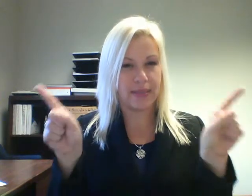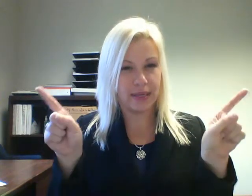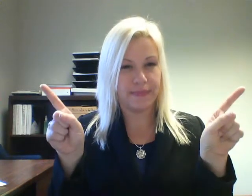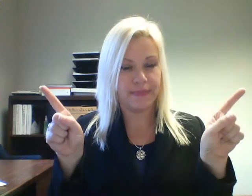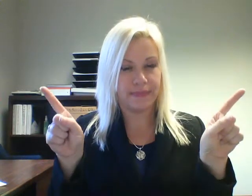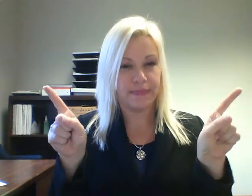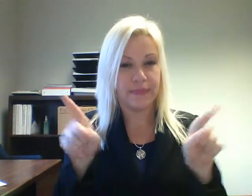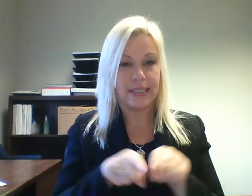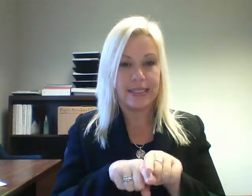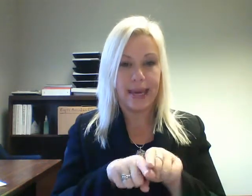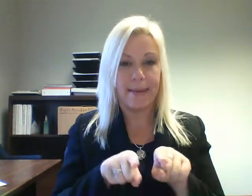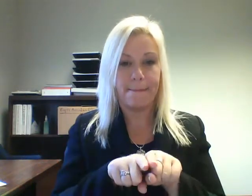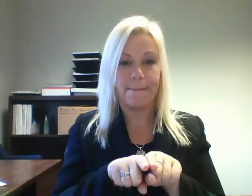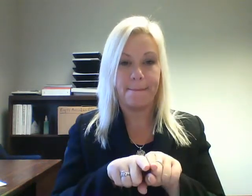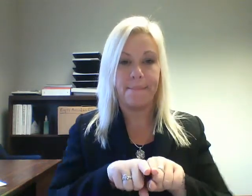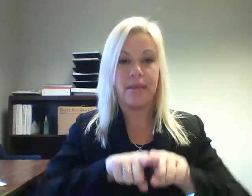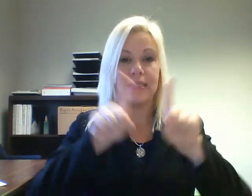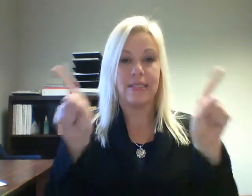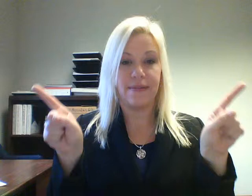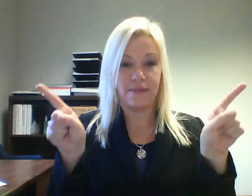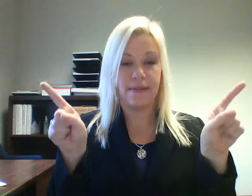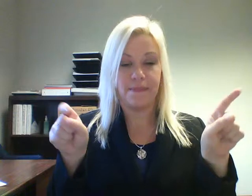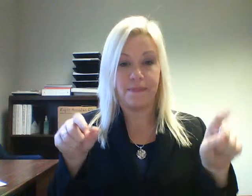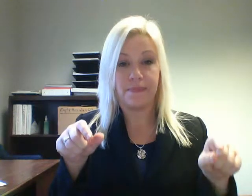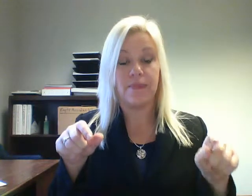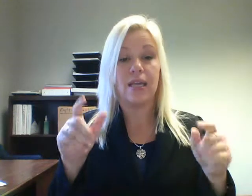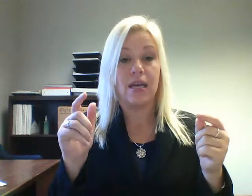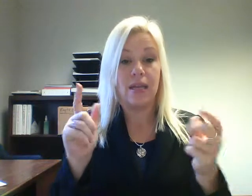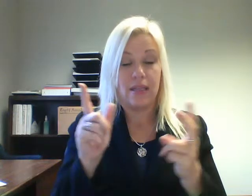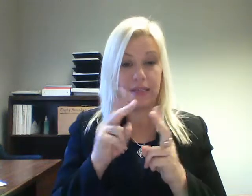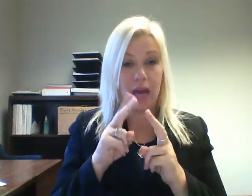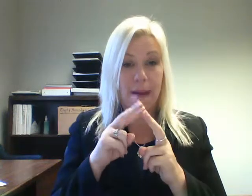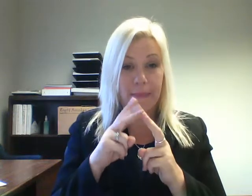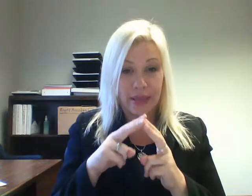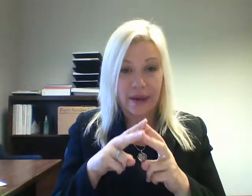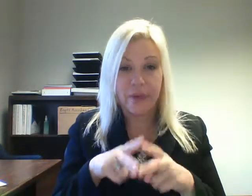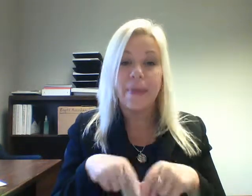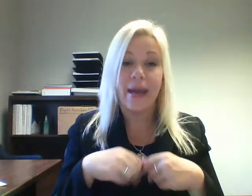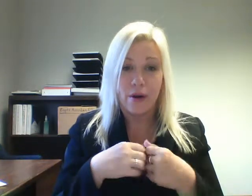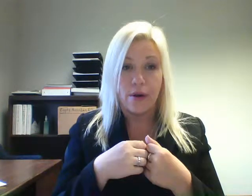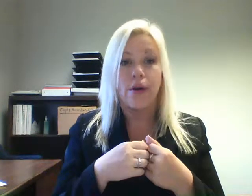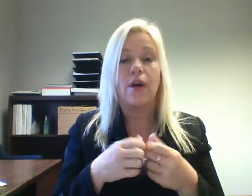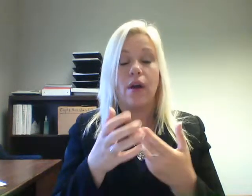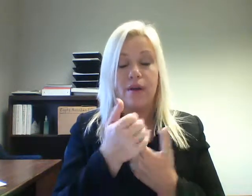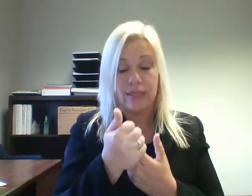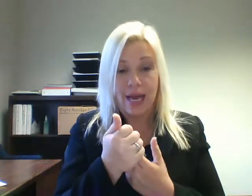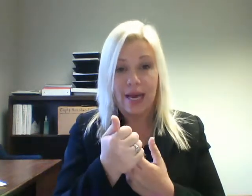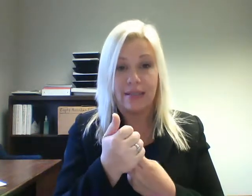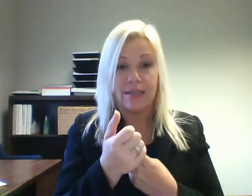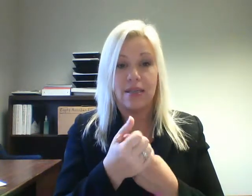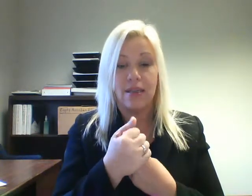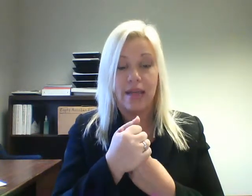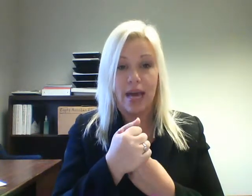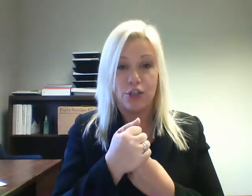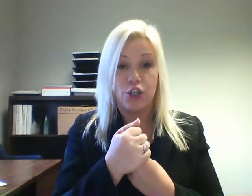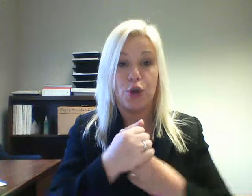opposite? Same, different. It's a coupling of a pair of signs that